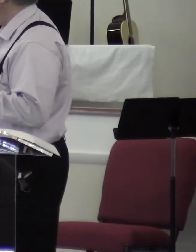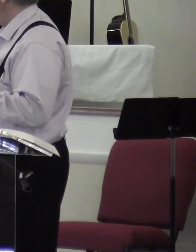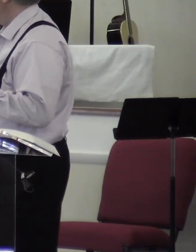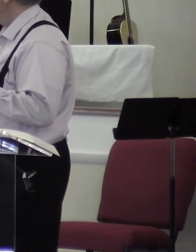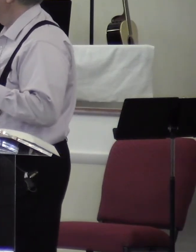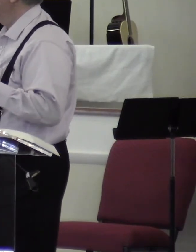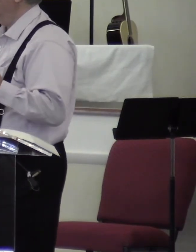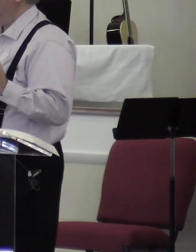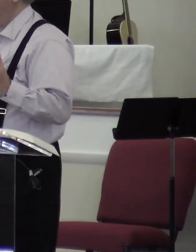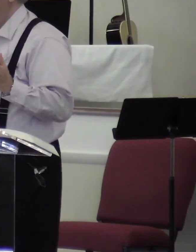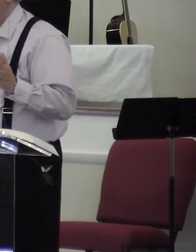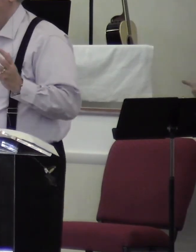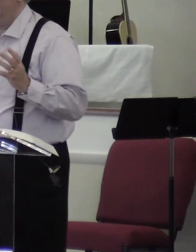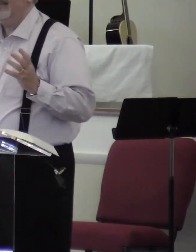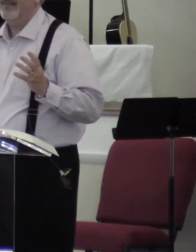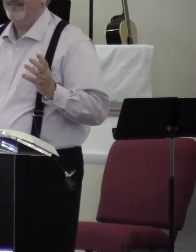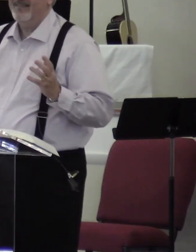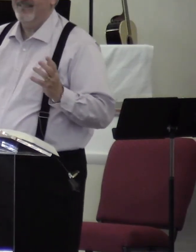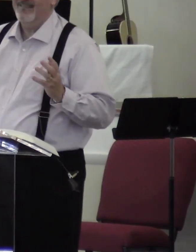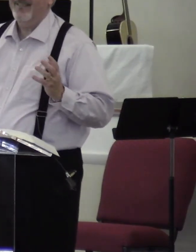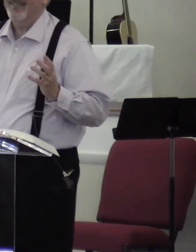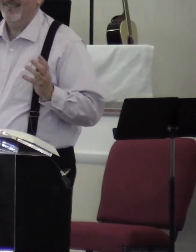accord.